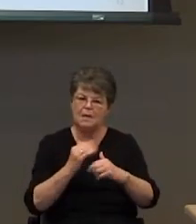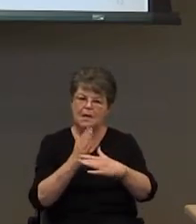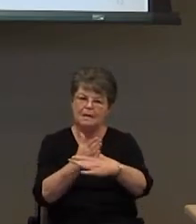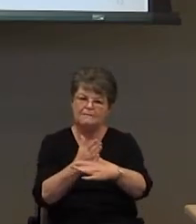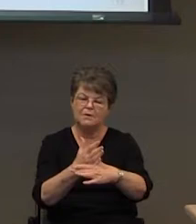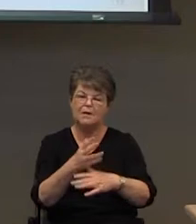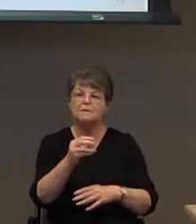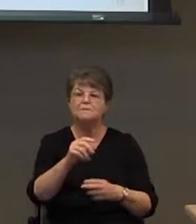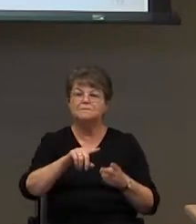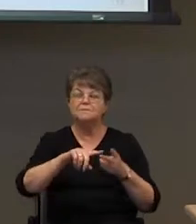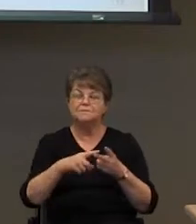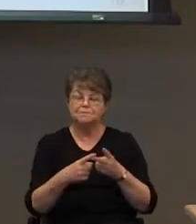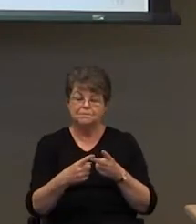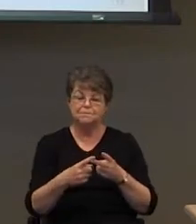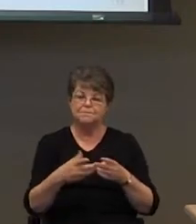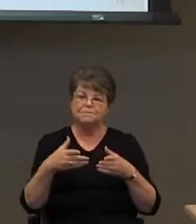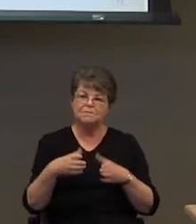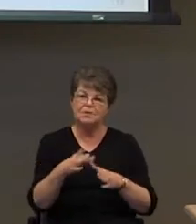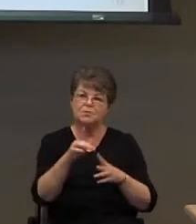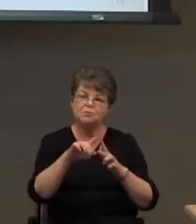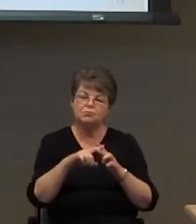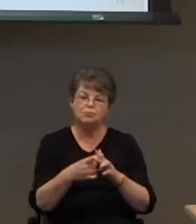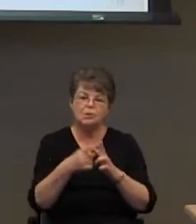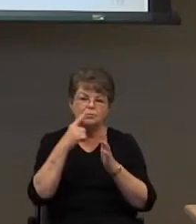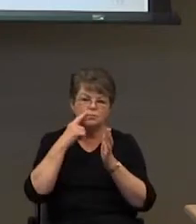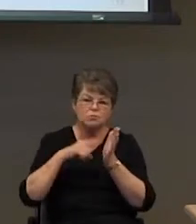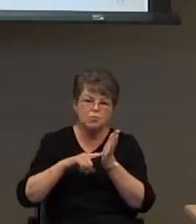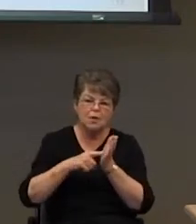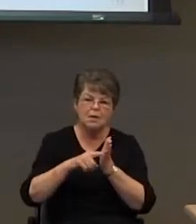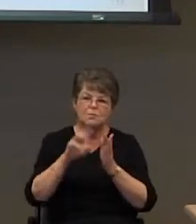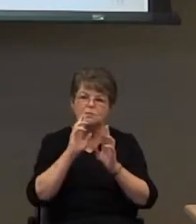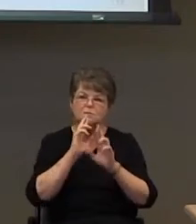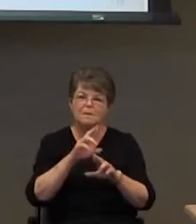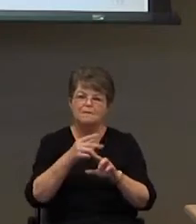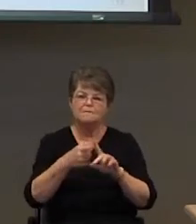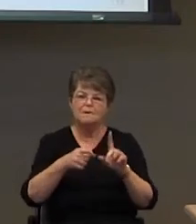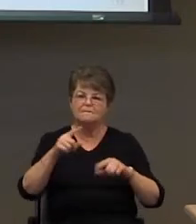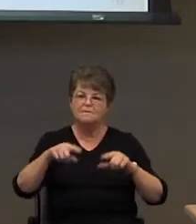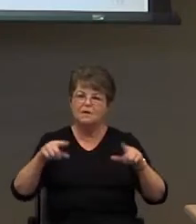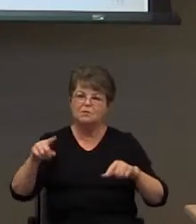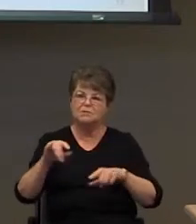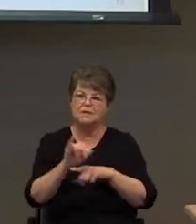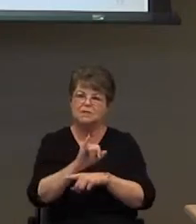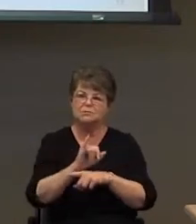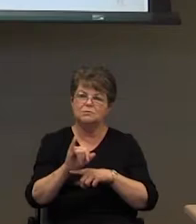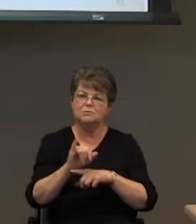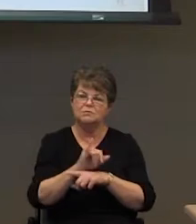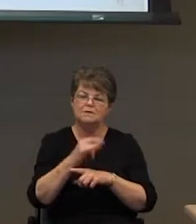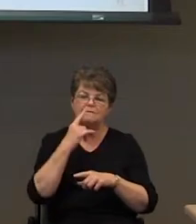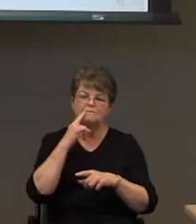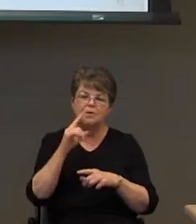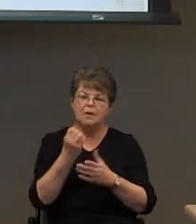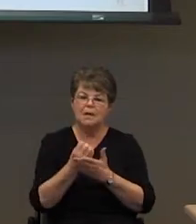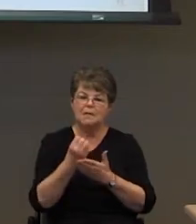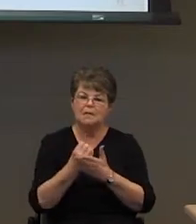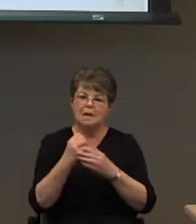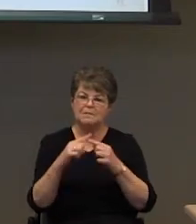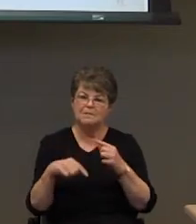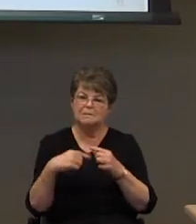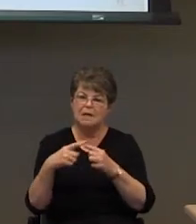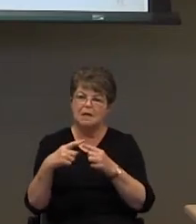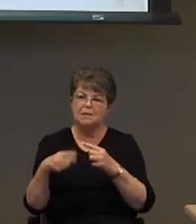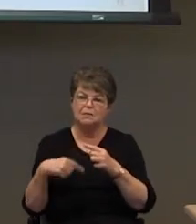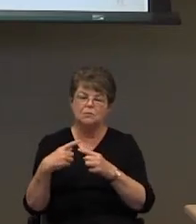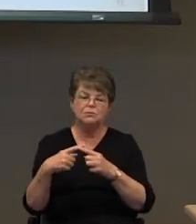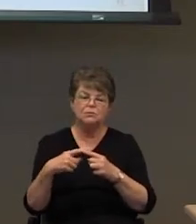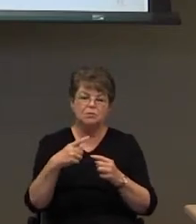thing is that it allows you to start tracking responses from various industries based on economic cycles. And as you do this over time,